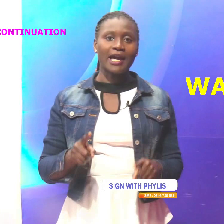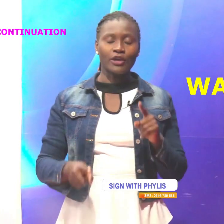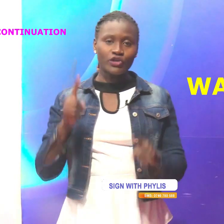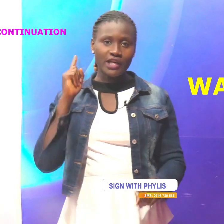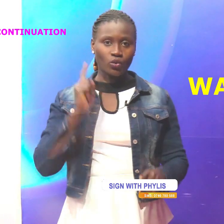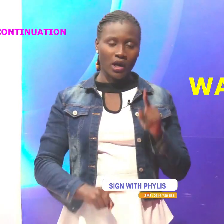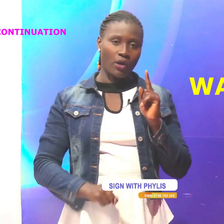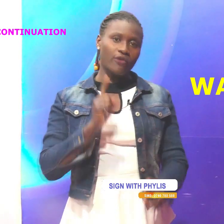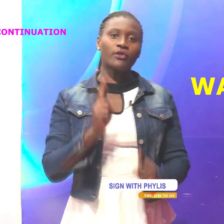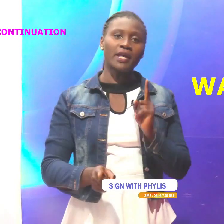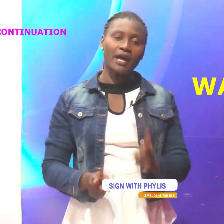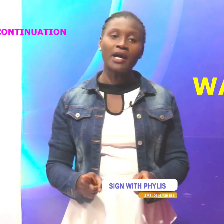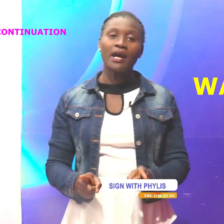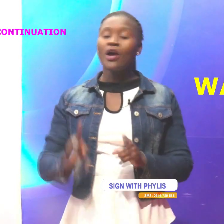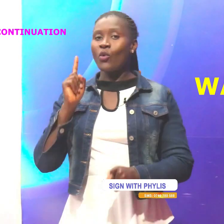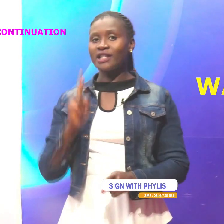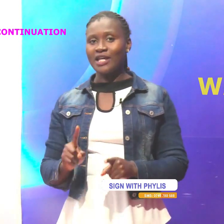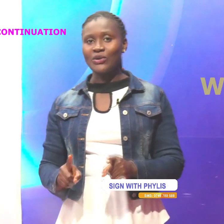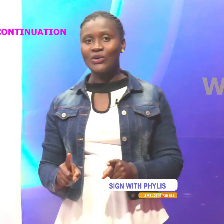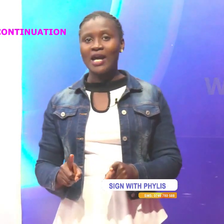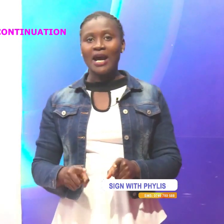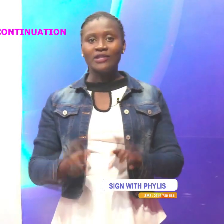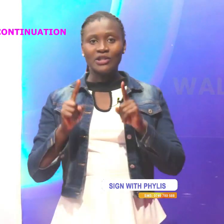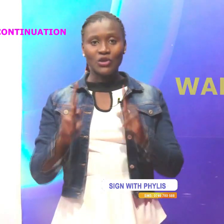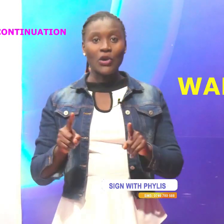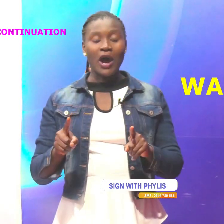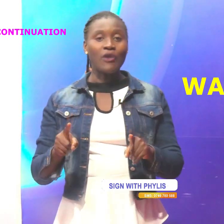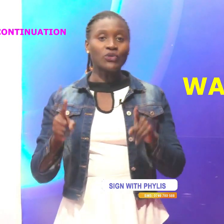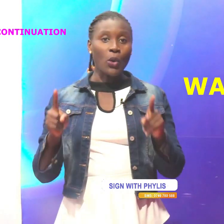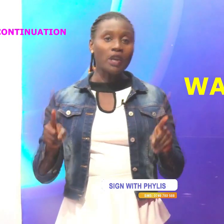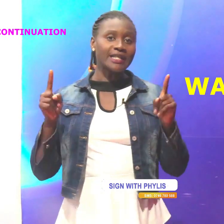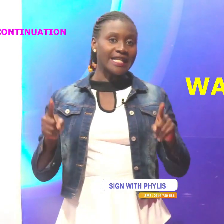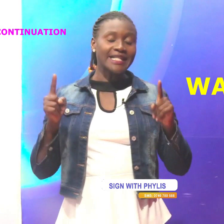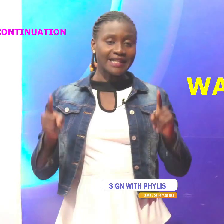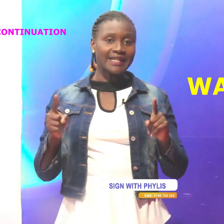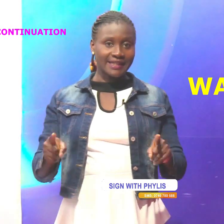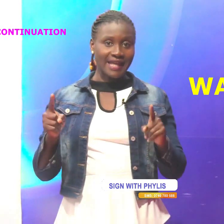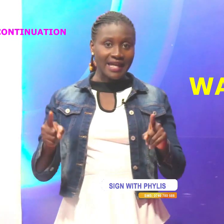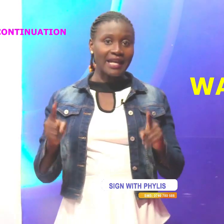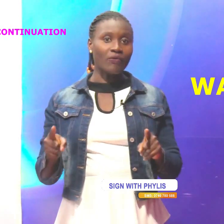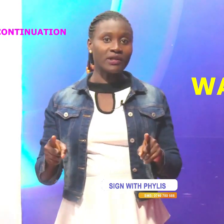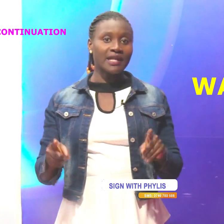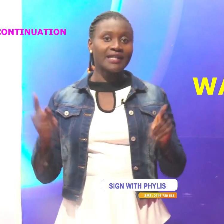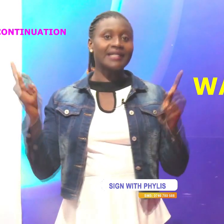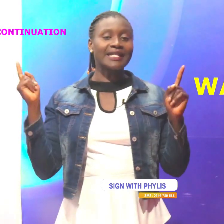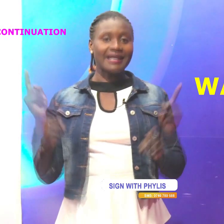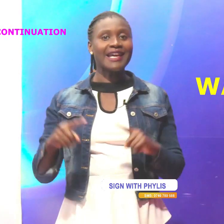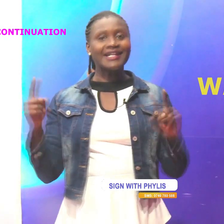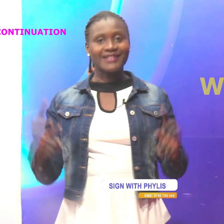just walk away from the camera. What I do, I'll just show how to walk in sign language. This is Kenya sign